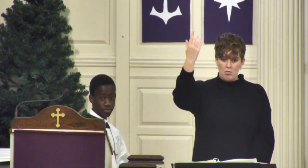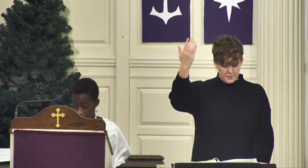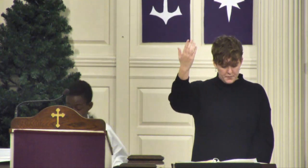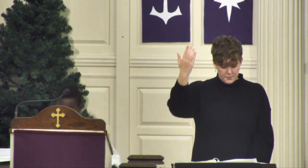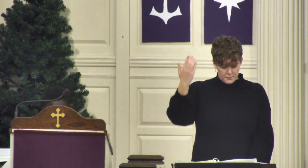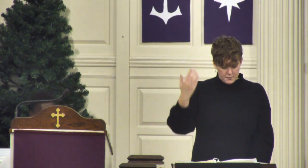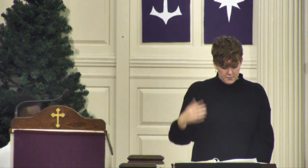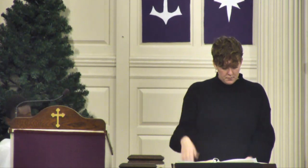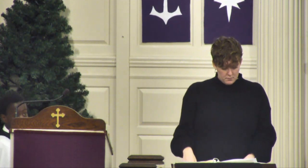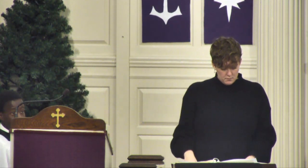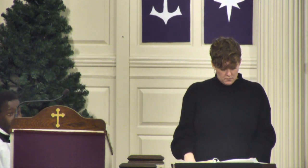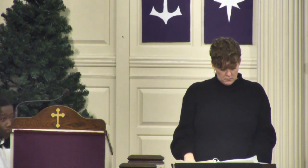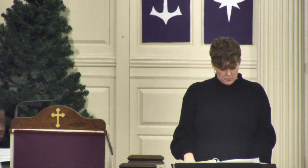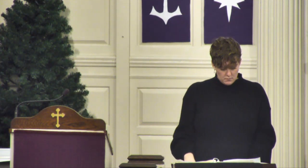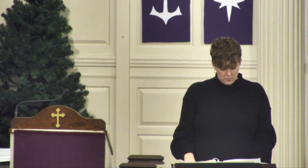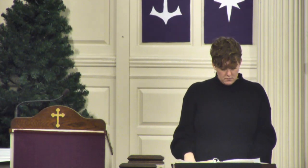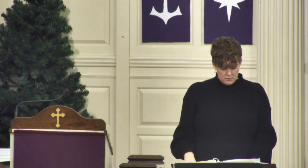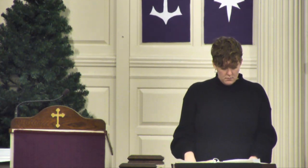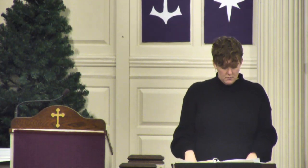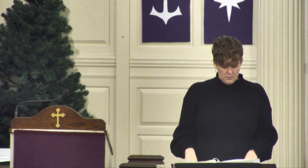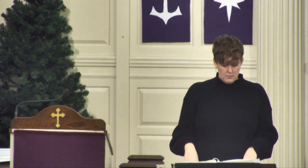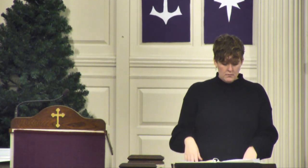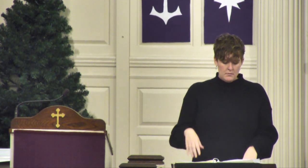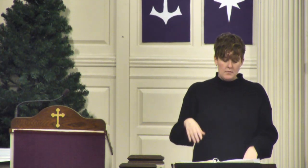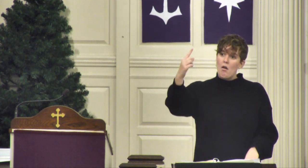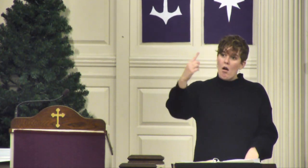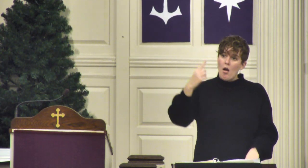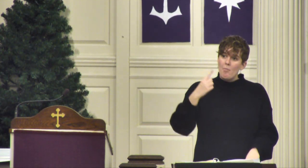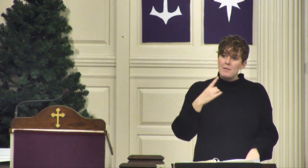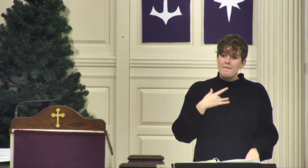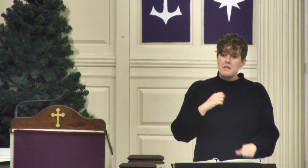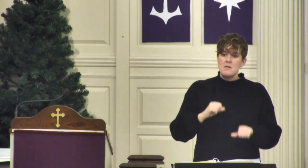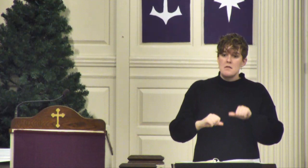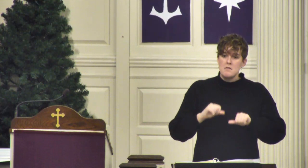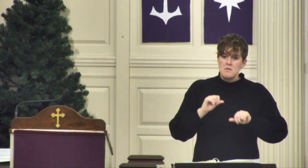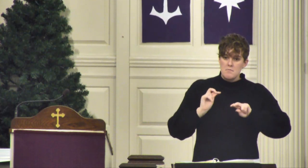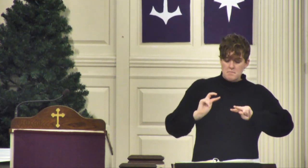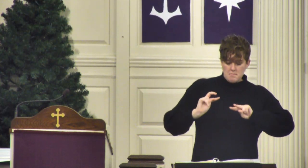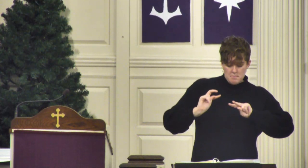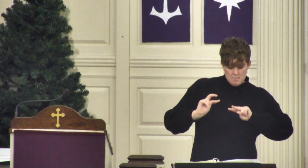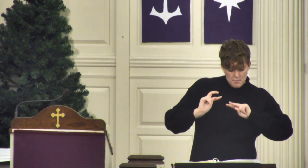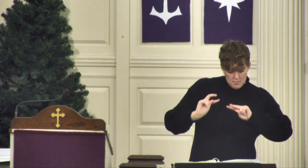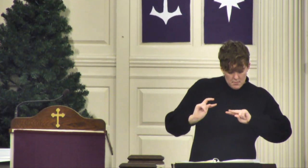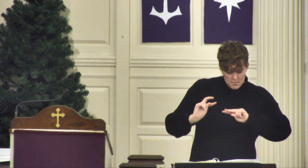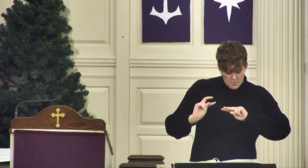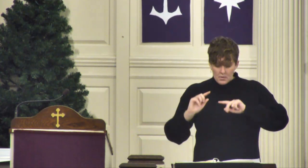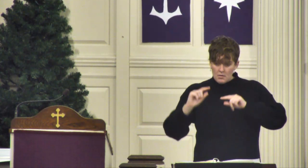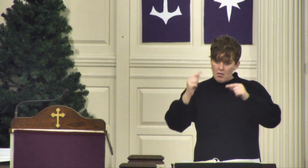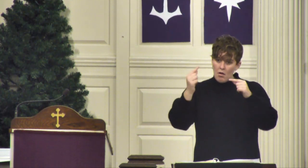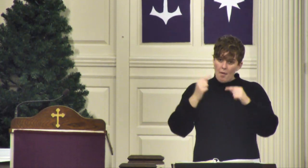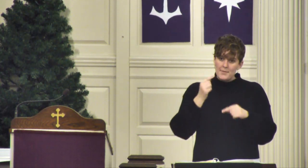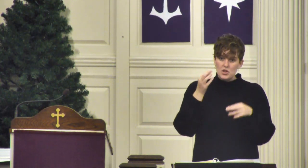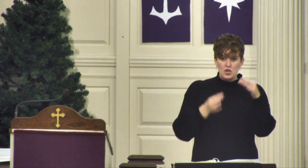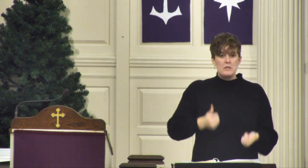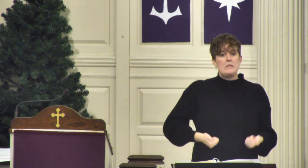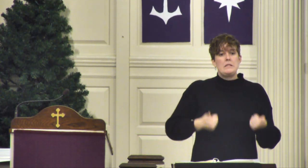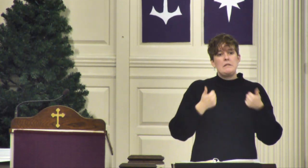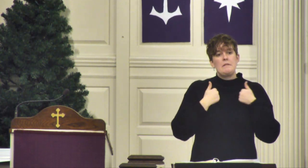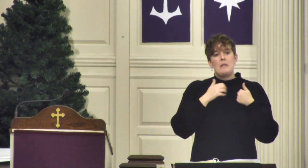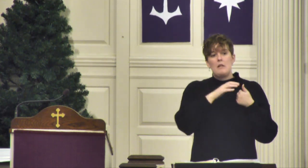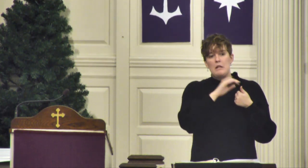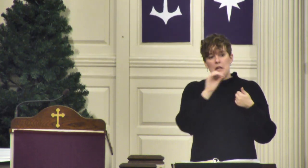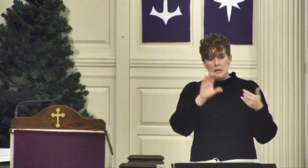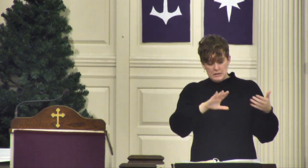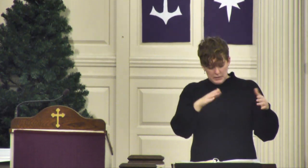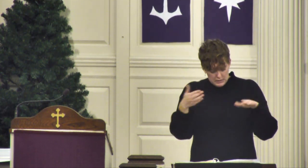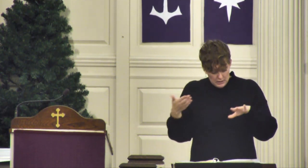alone. O thou whose coming is with dread, to judge the living and